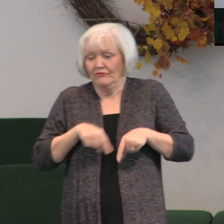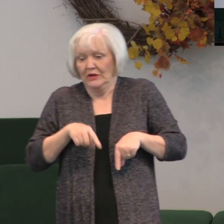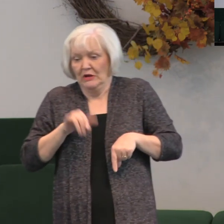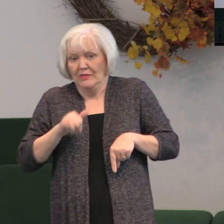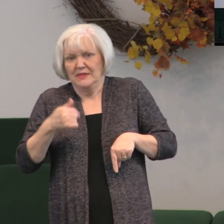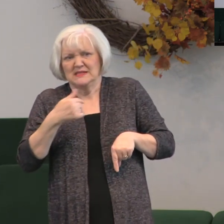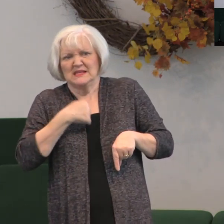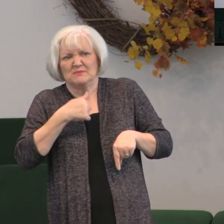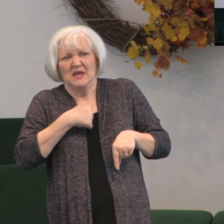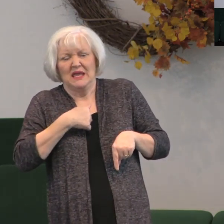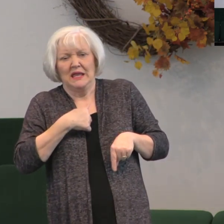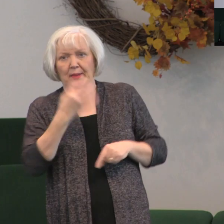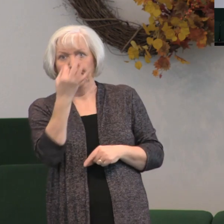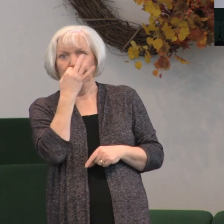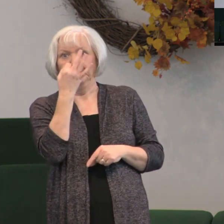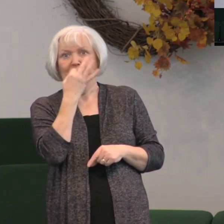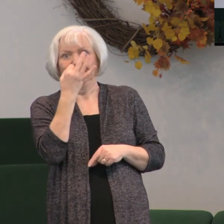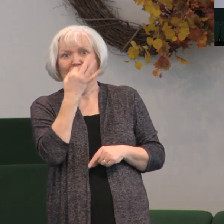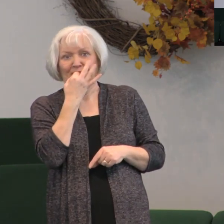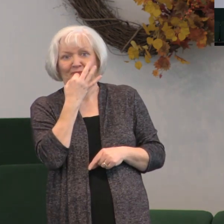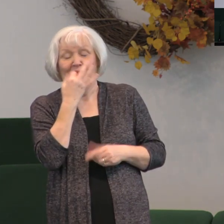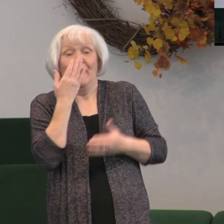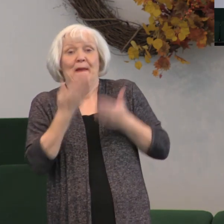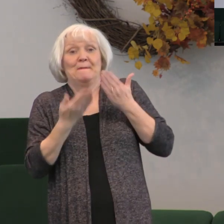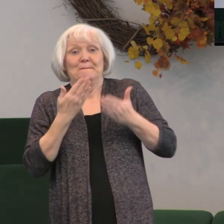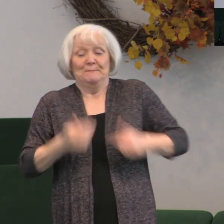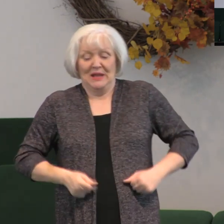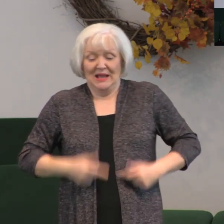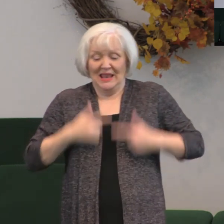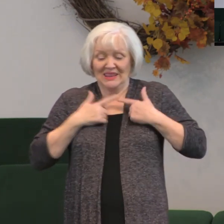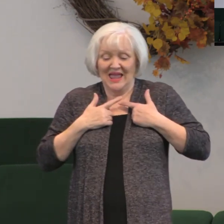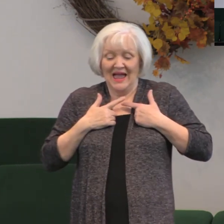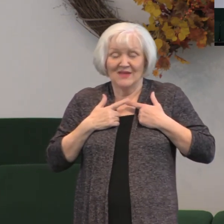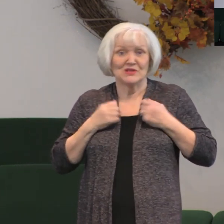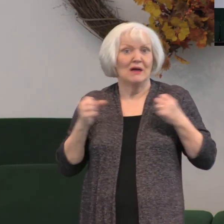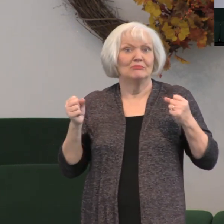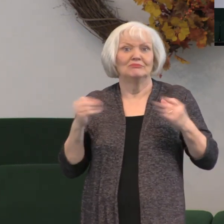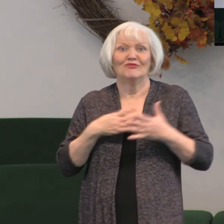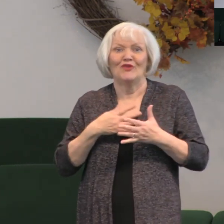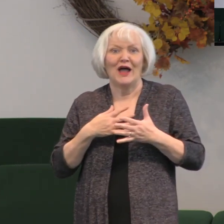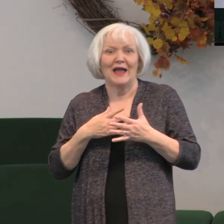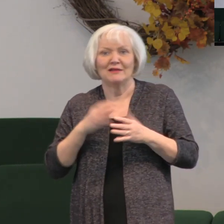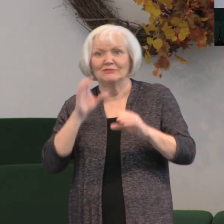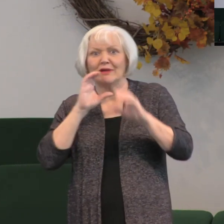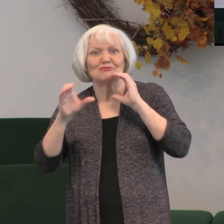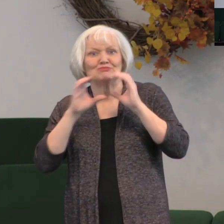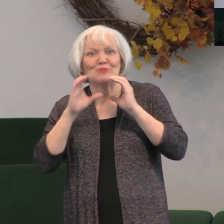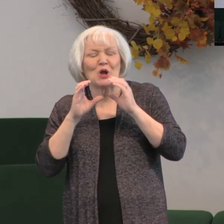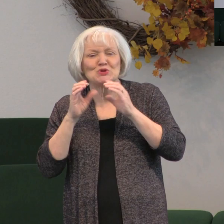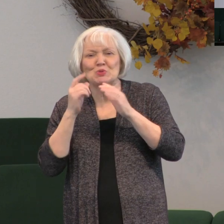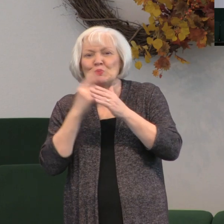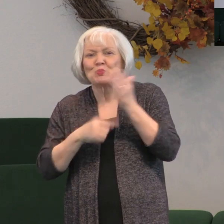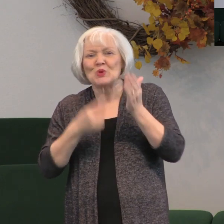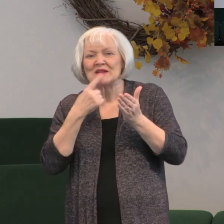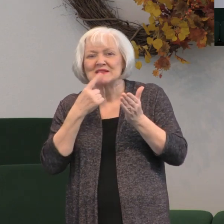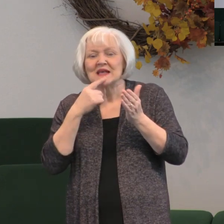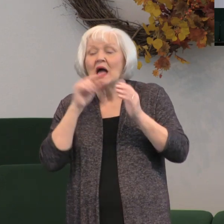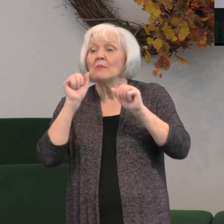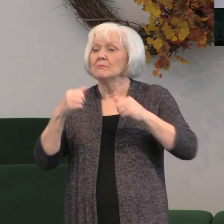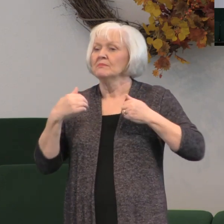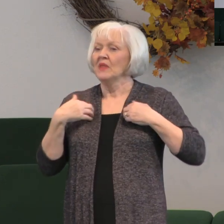is preaching to Danny we may live our lives afraid of how our conversations might go but we can know we can have confidence